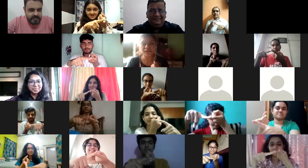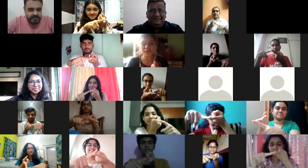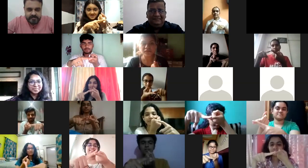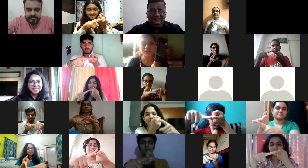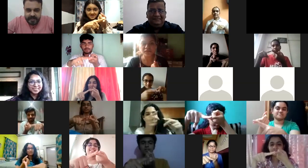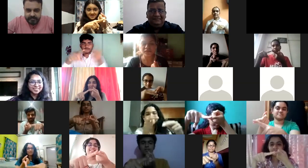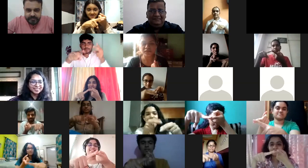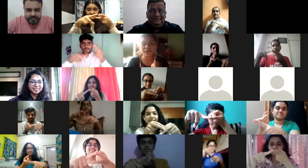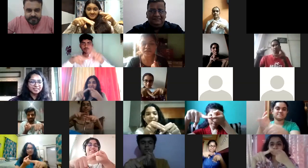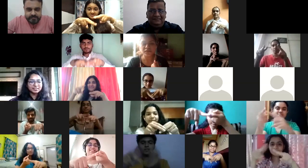F.